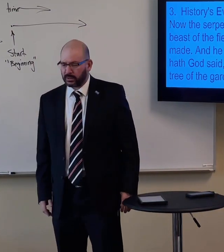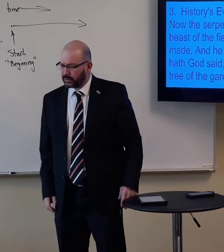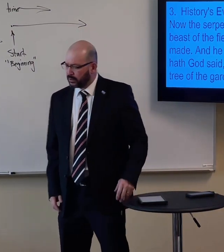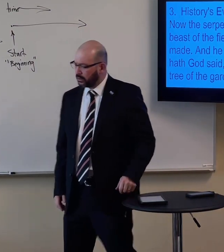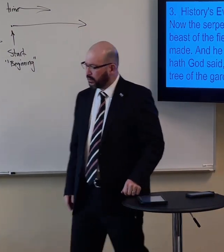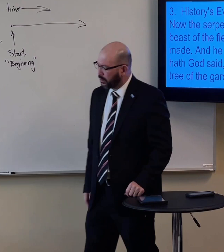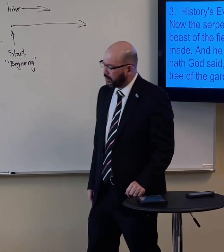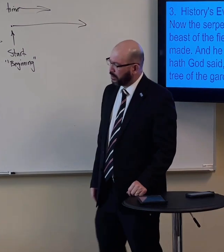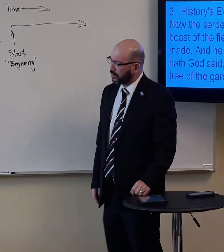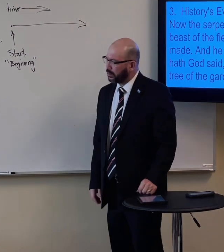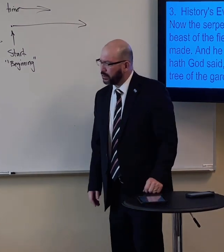And the devil says,